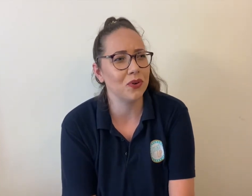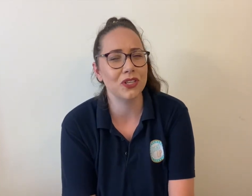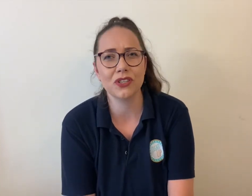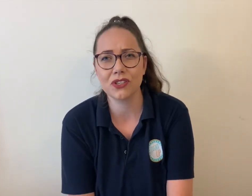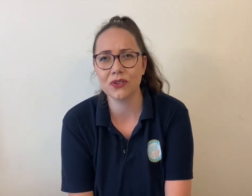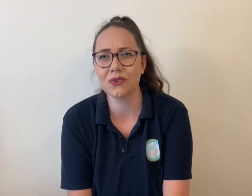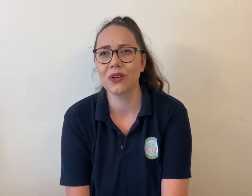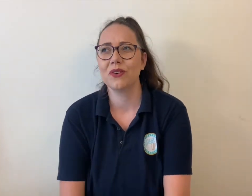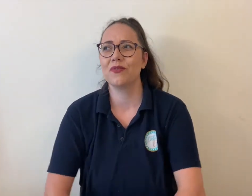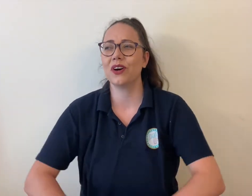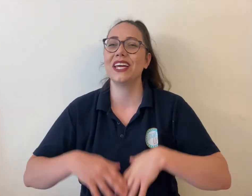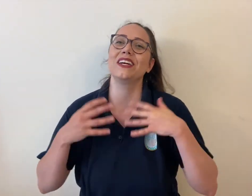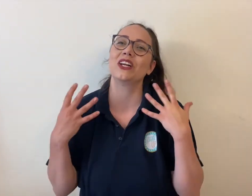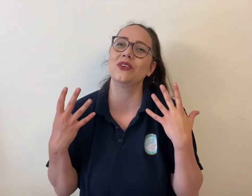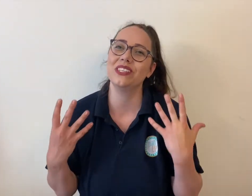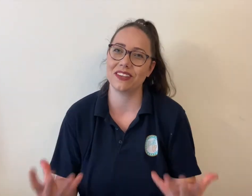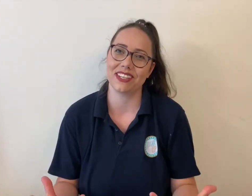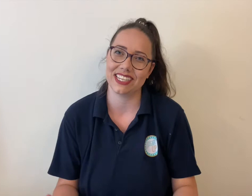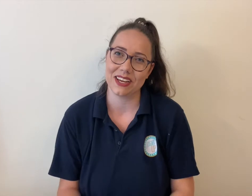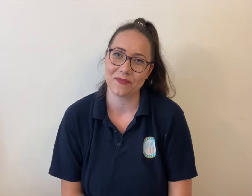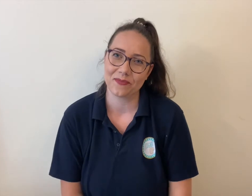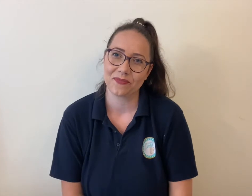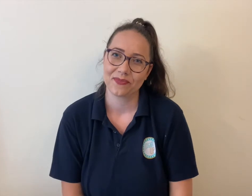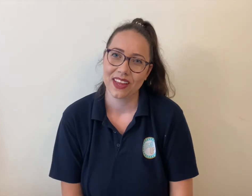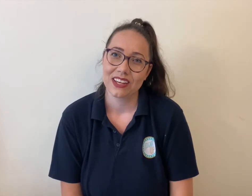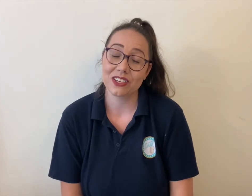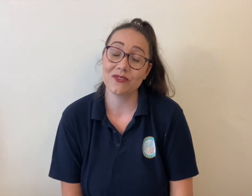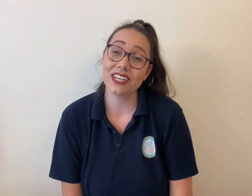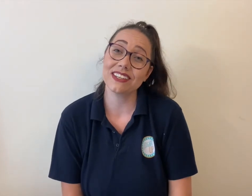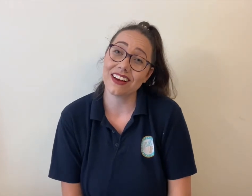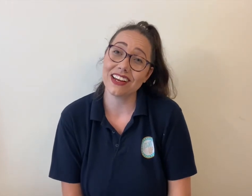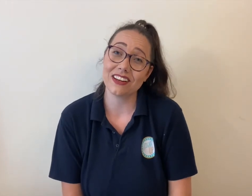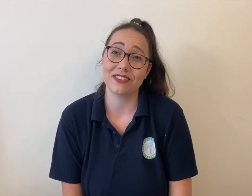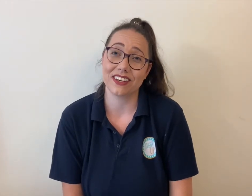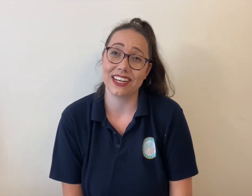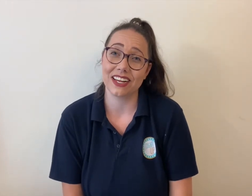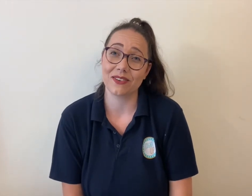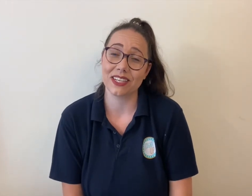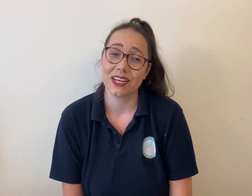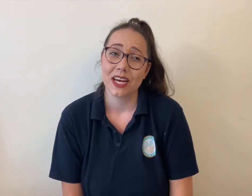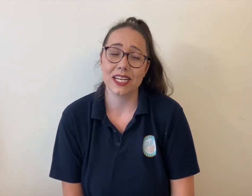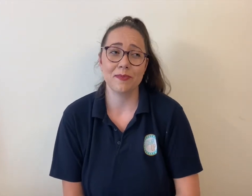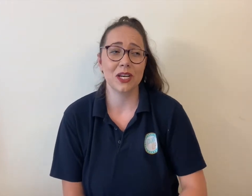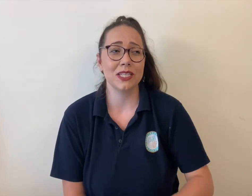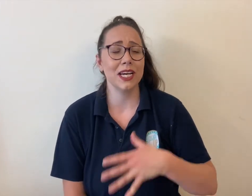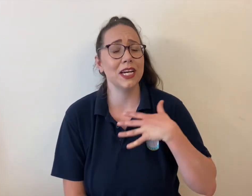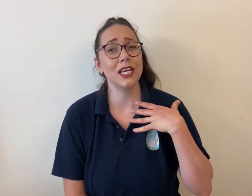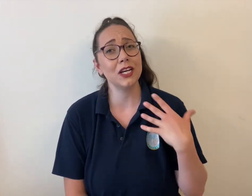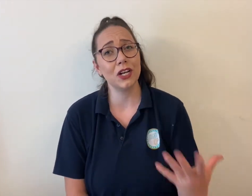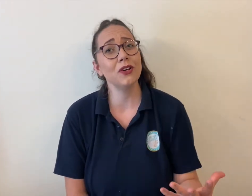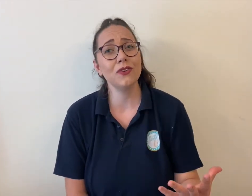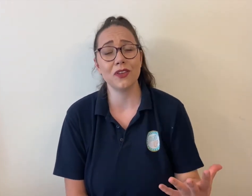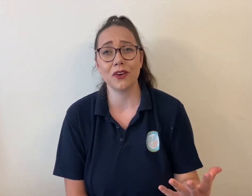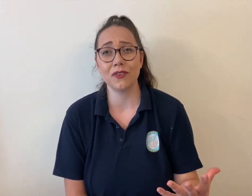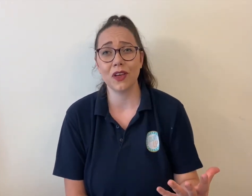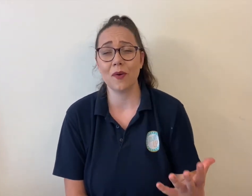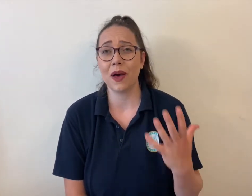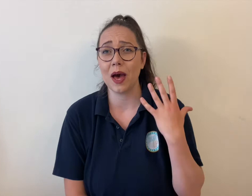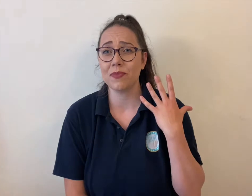important tool for inclusivity. So the reason I love sign language is because it can include those that are perhaps